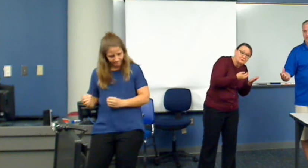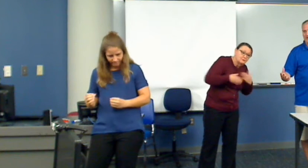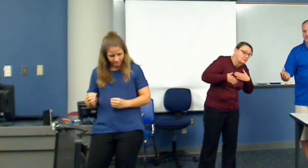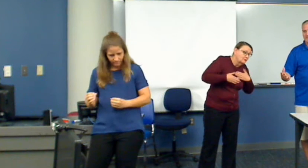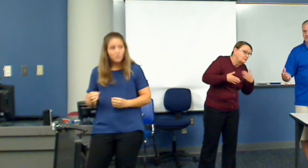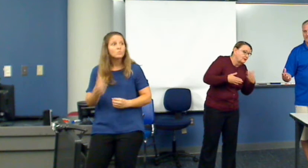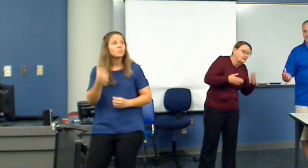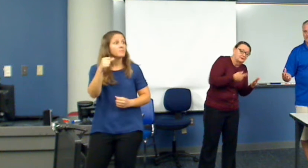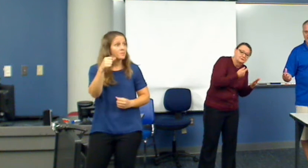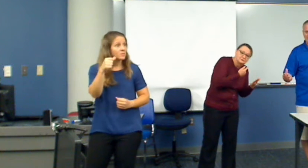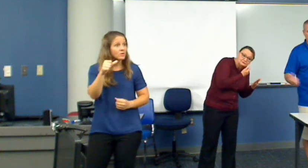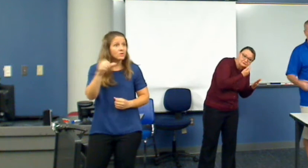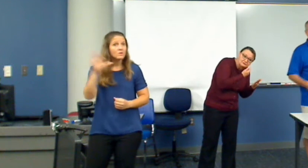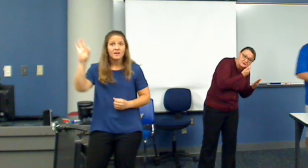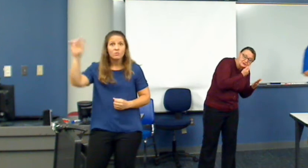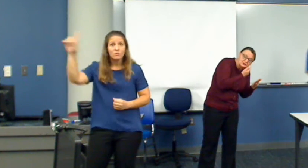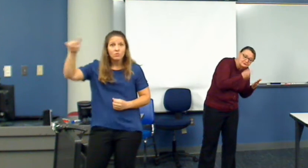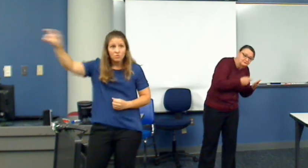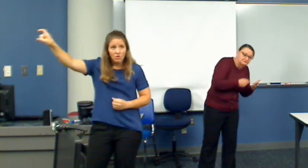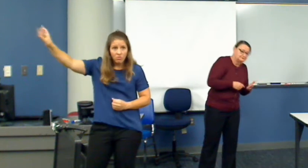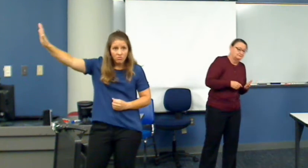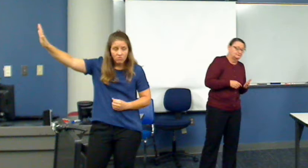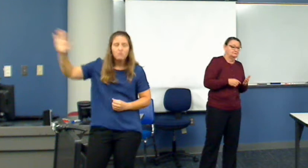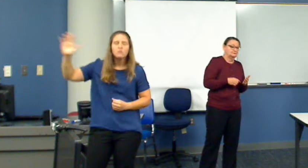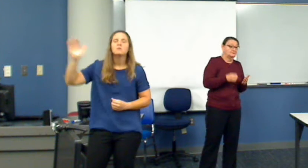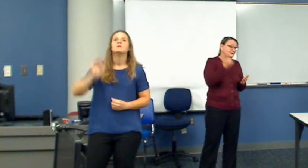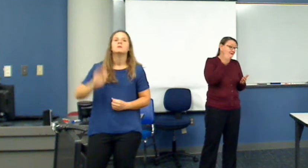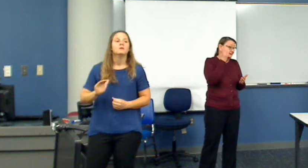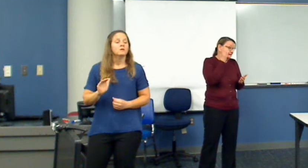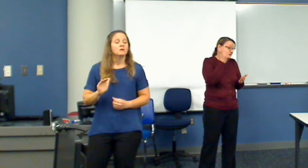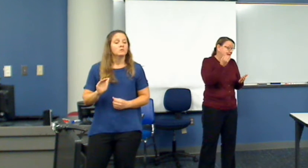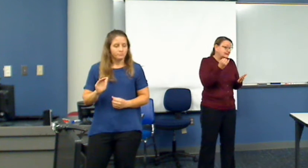for 911. Okay. So,